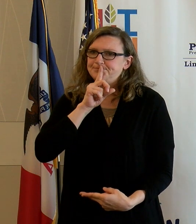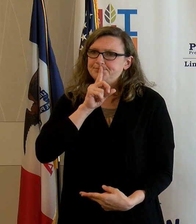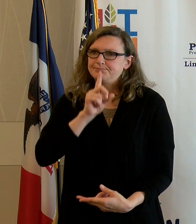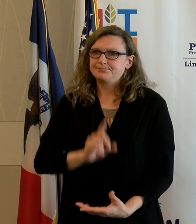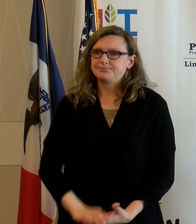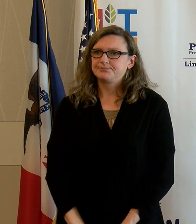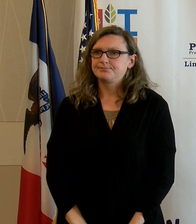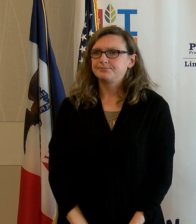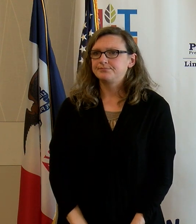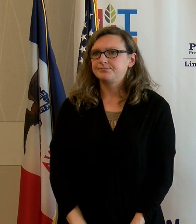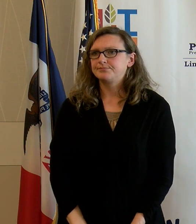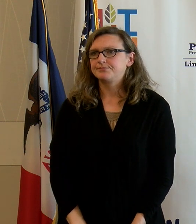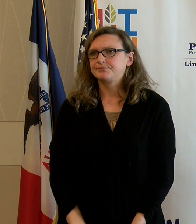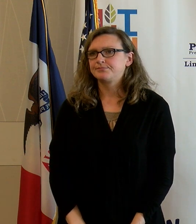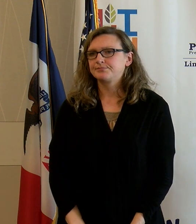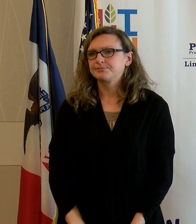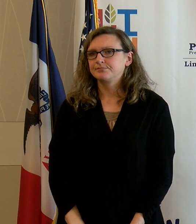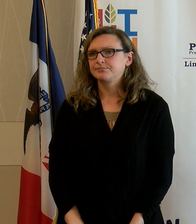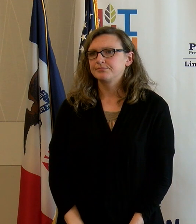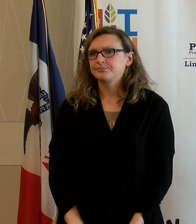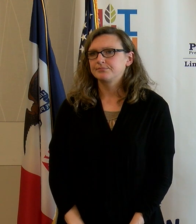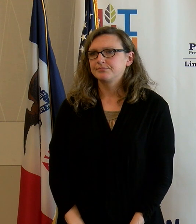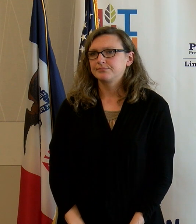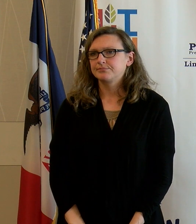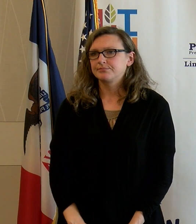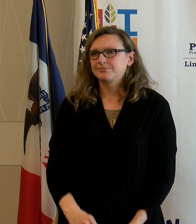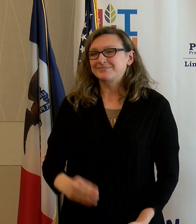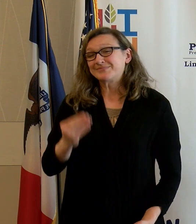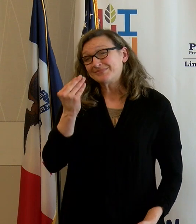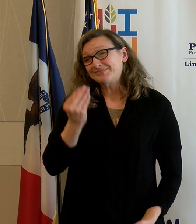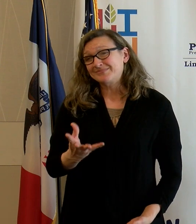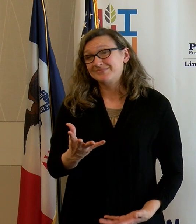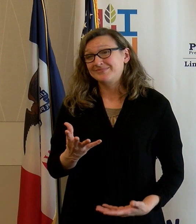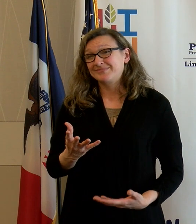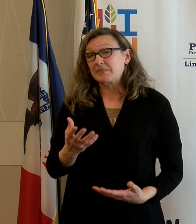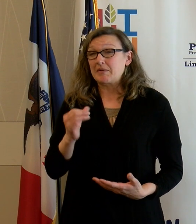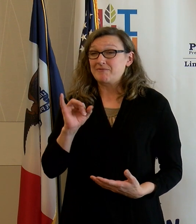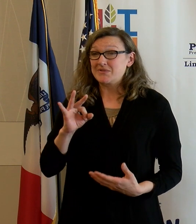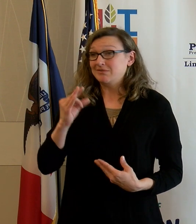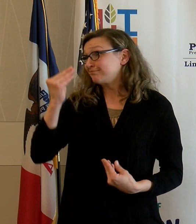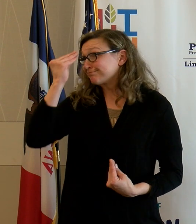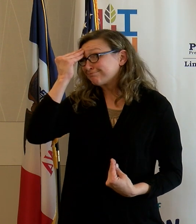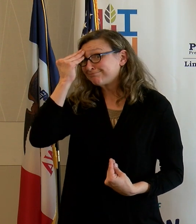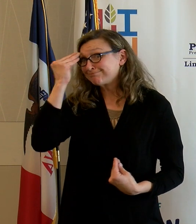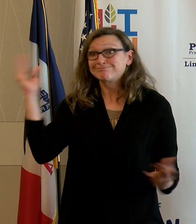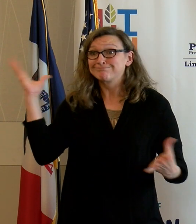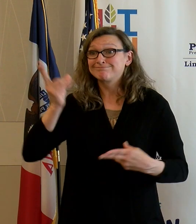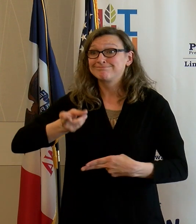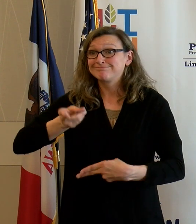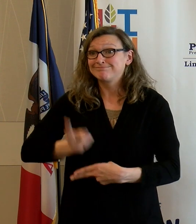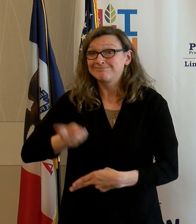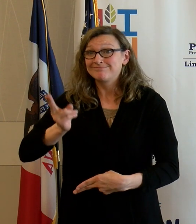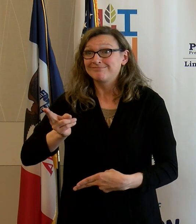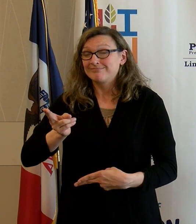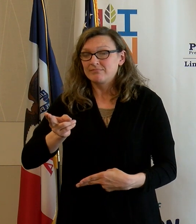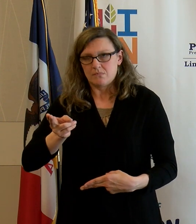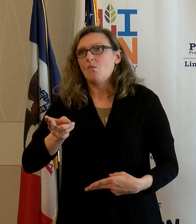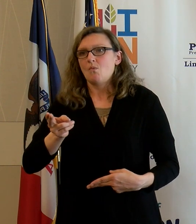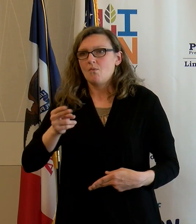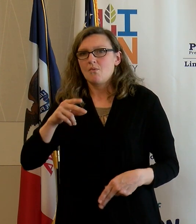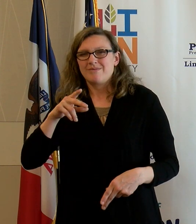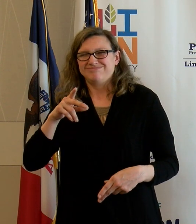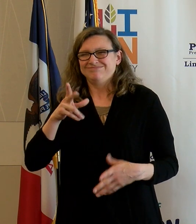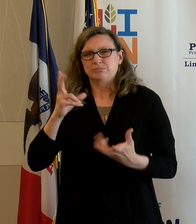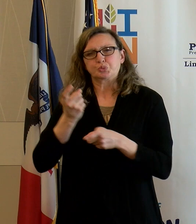facility as that could potentially out not only a business, but also it could potentially identify individuals. And right now, when we